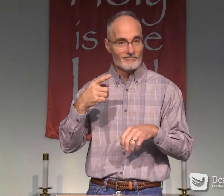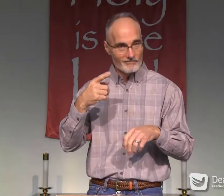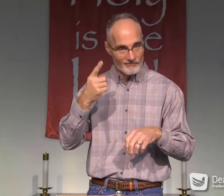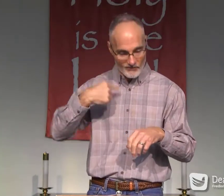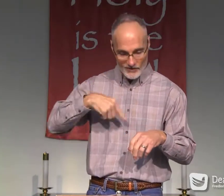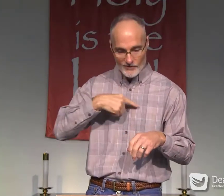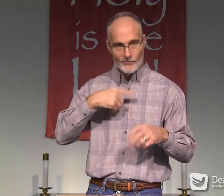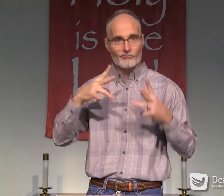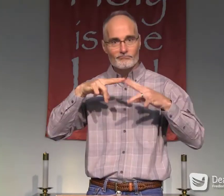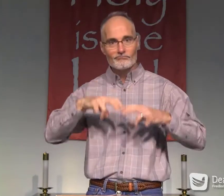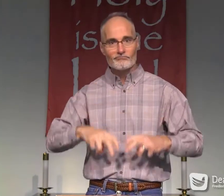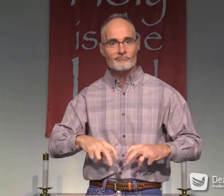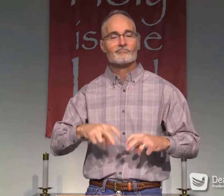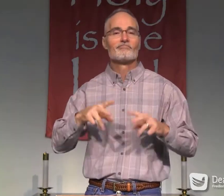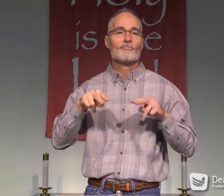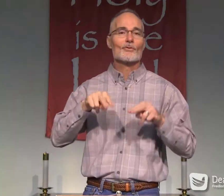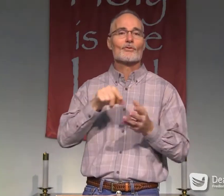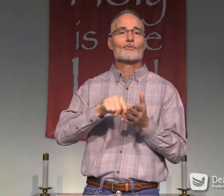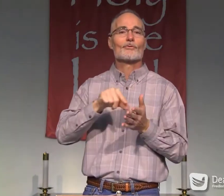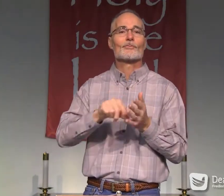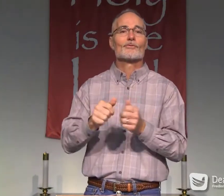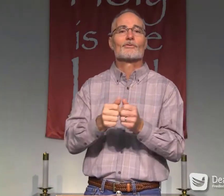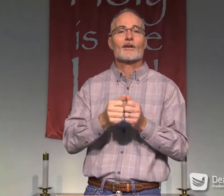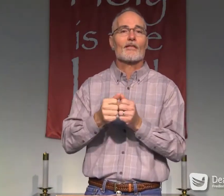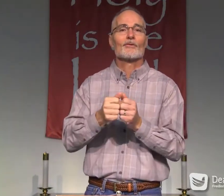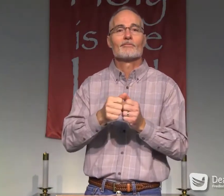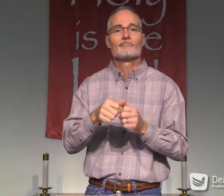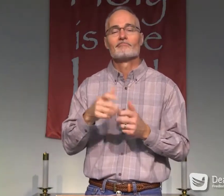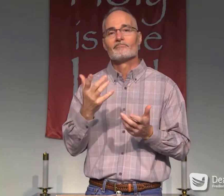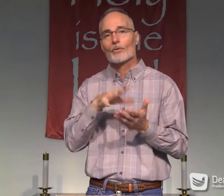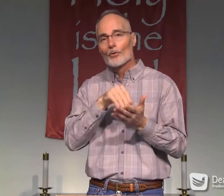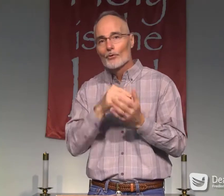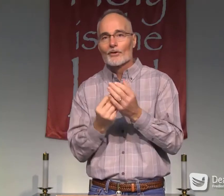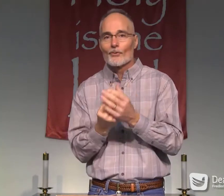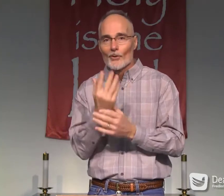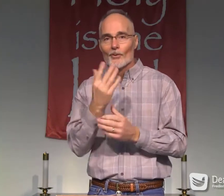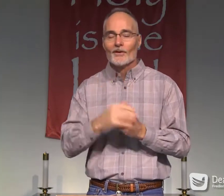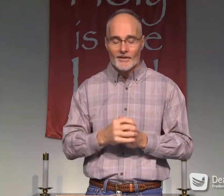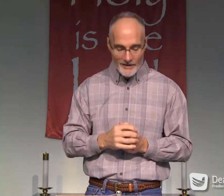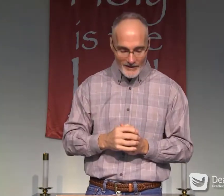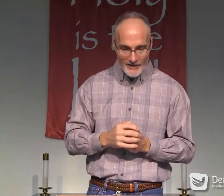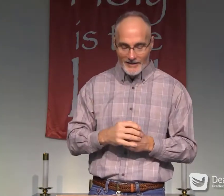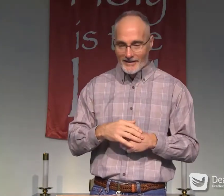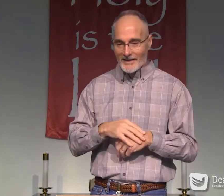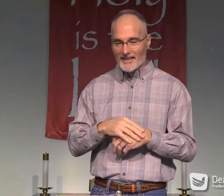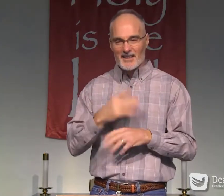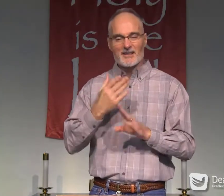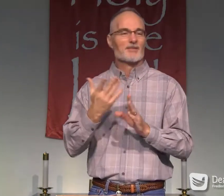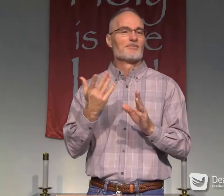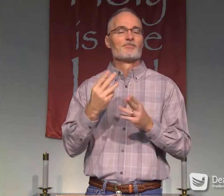And also for a time for us to delve in and look at scripture together, learn and grow together.